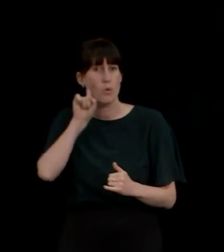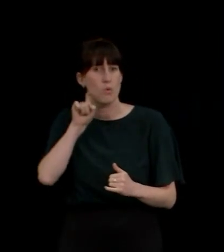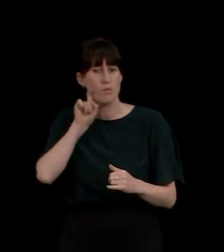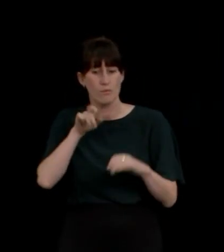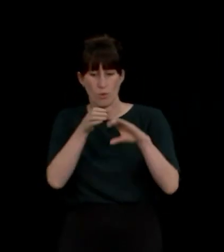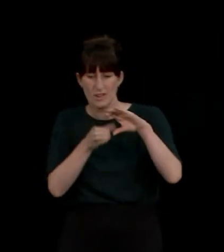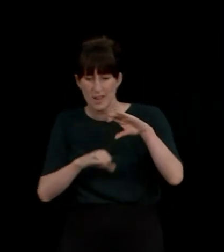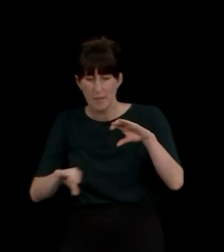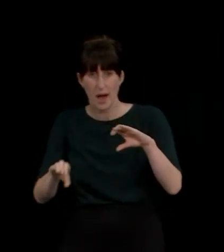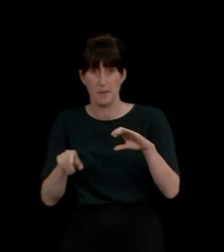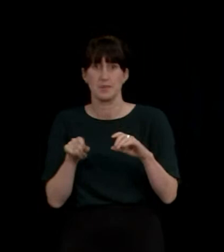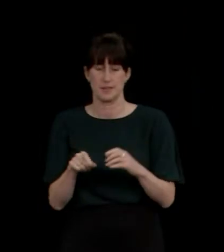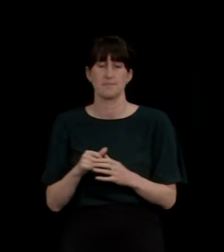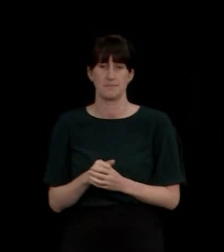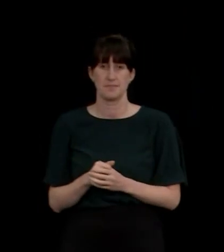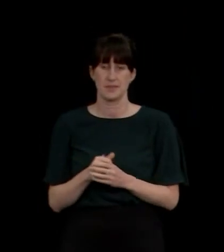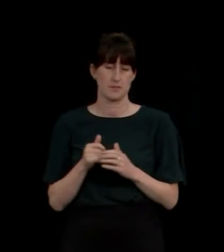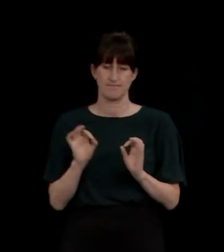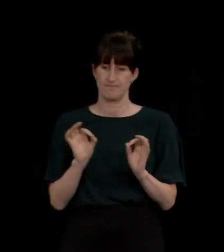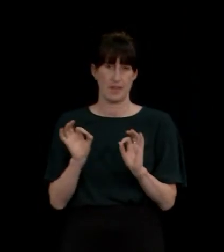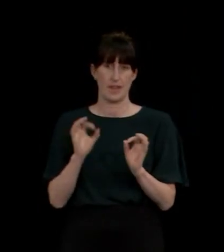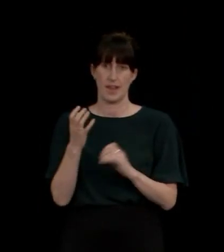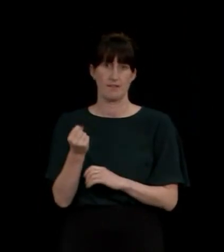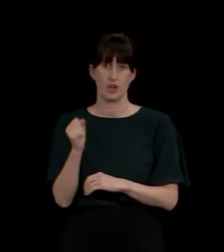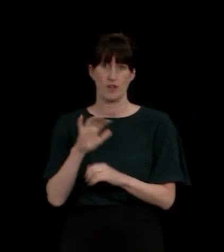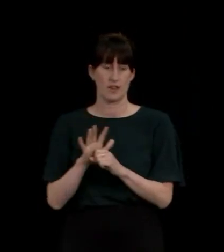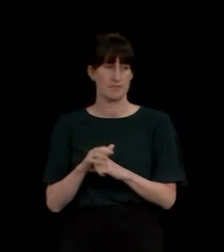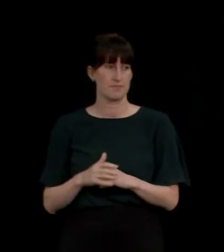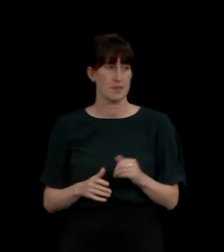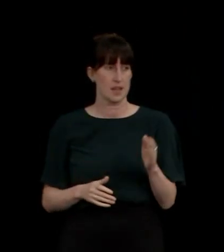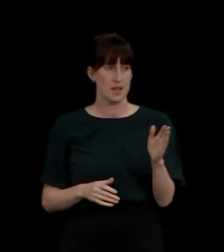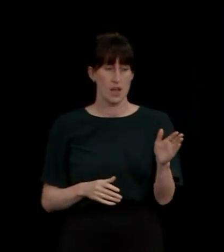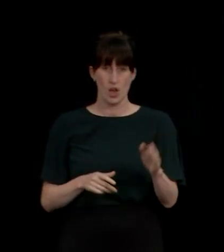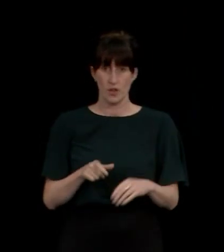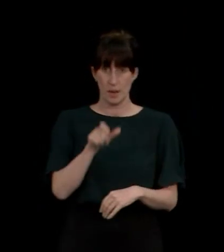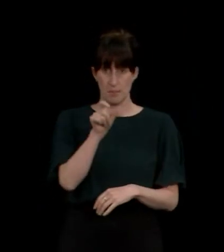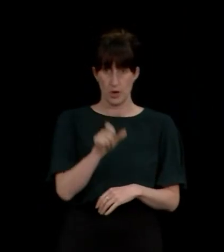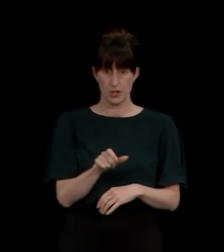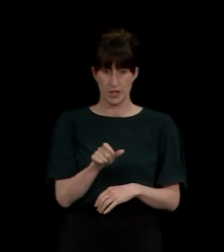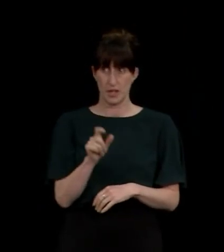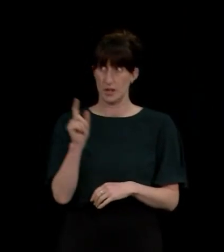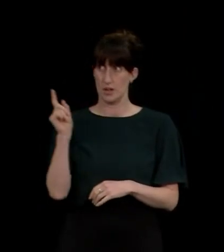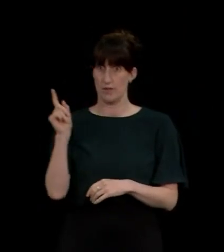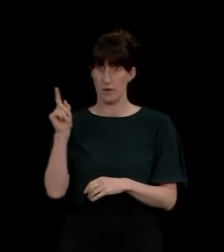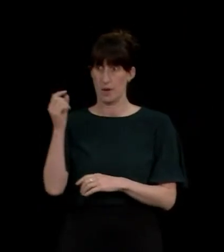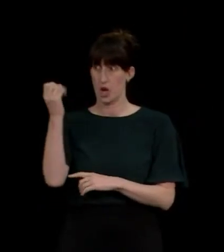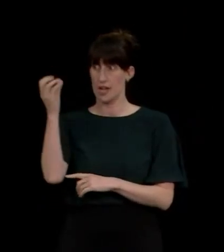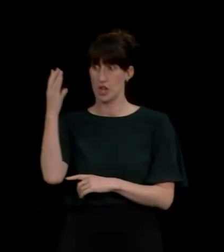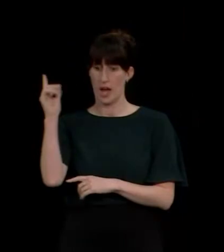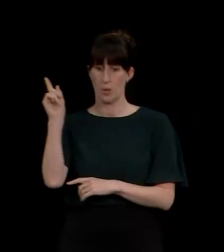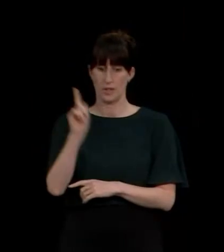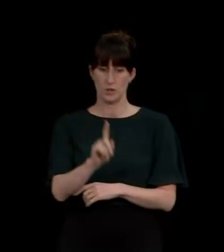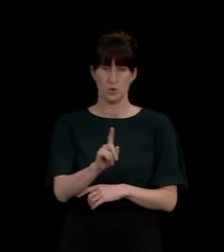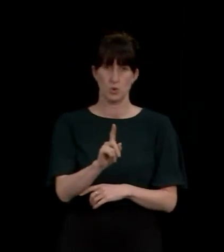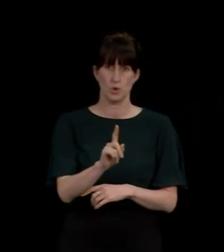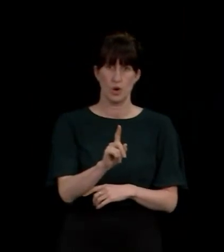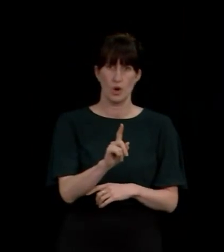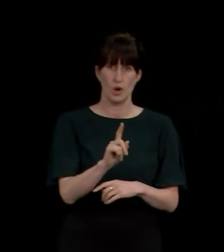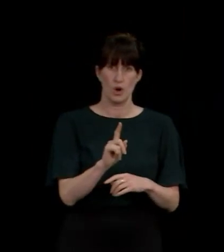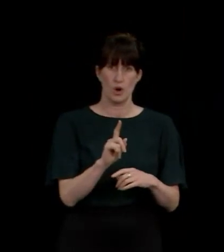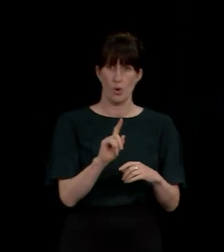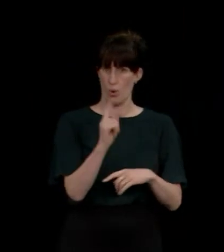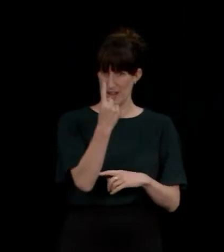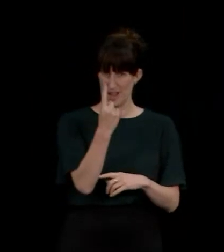around that time. The person was arrested and processed at the Waitakere police station. Is there any connection between the closure